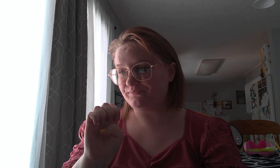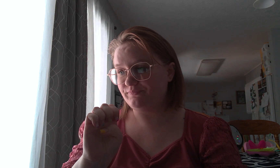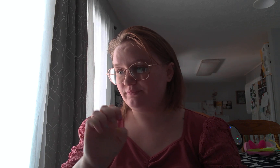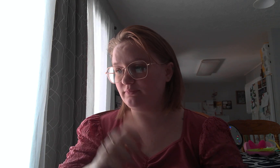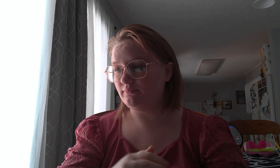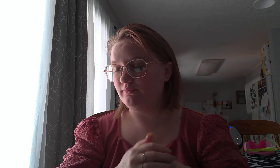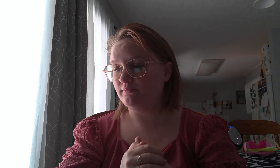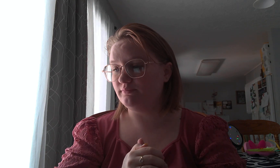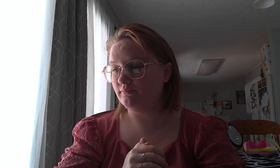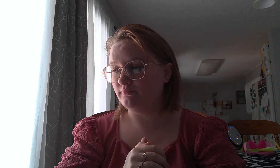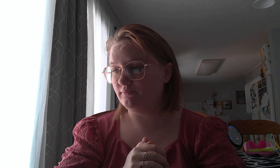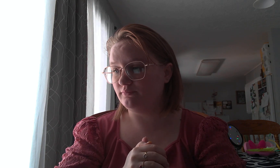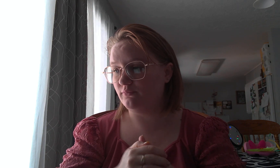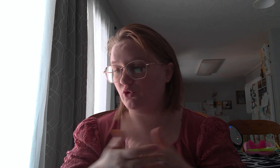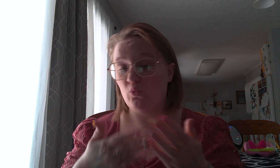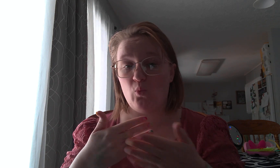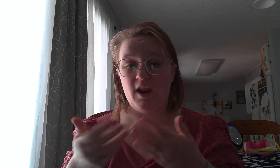and how they would contribute,